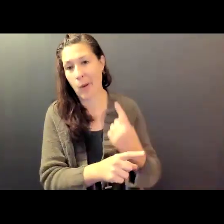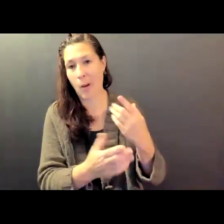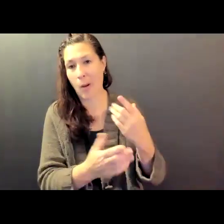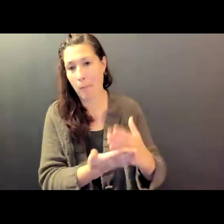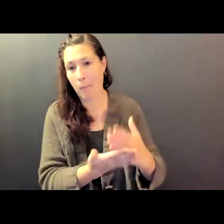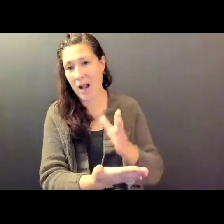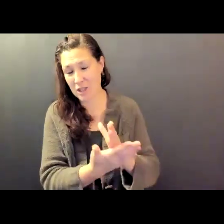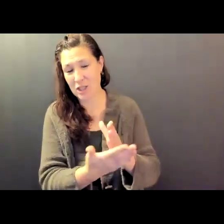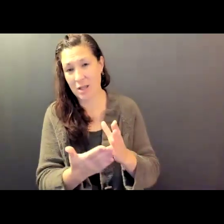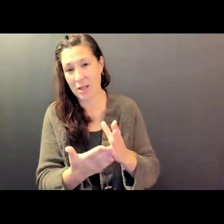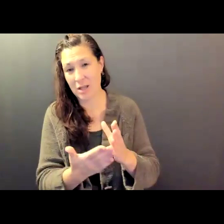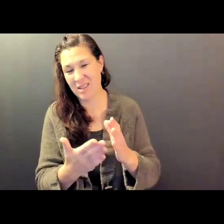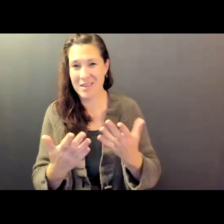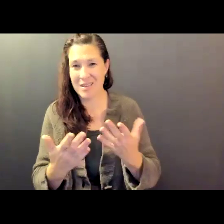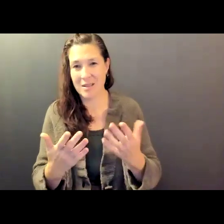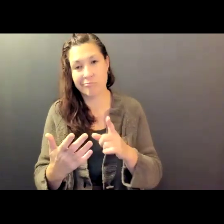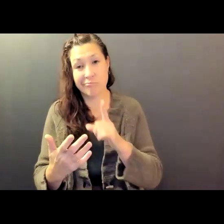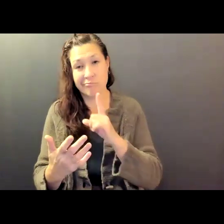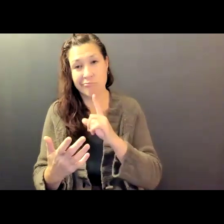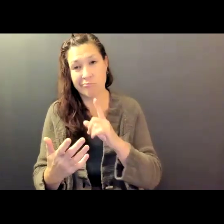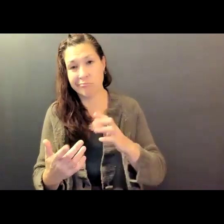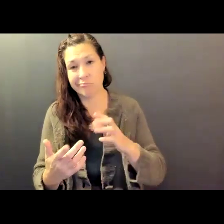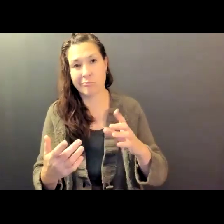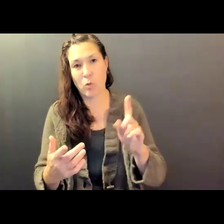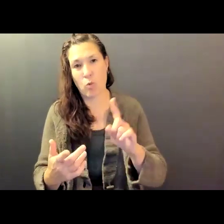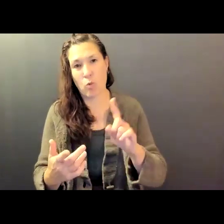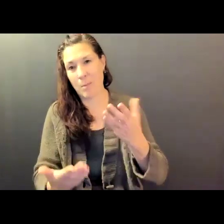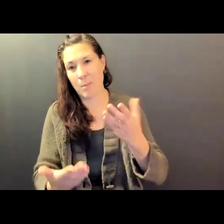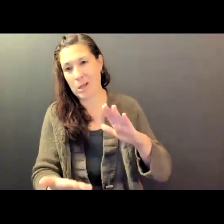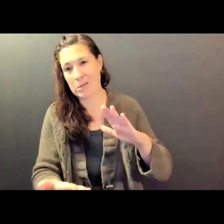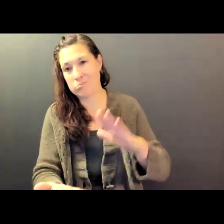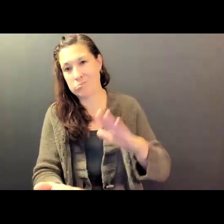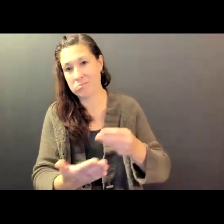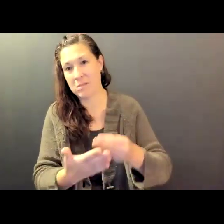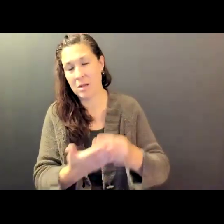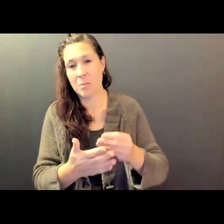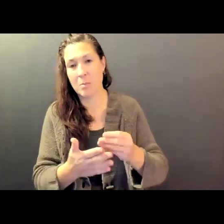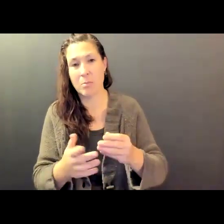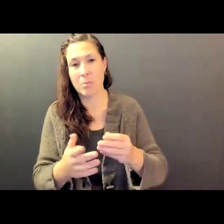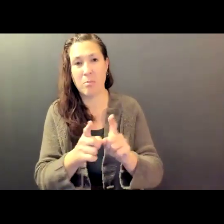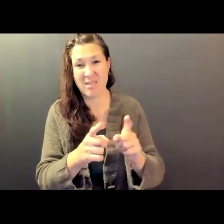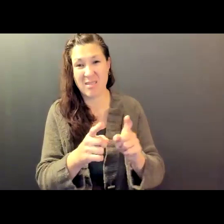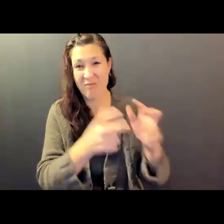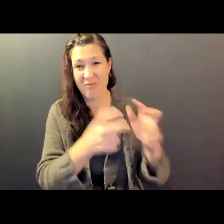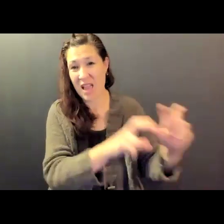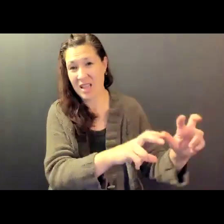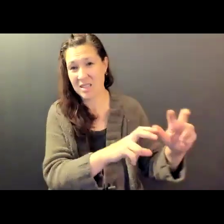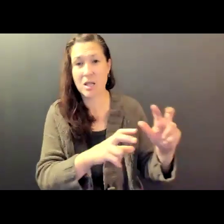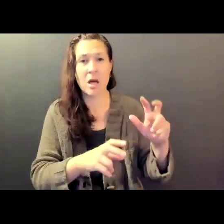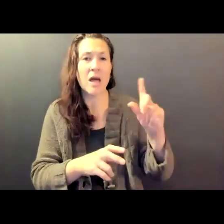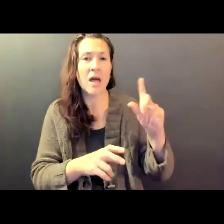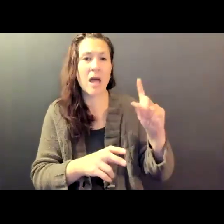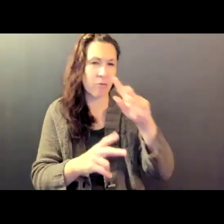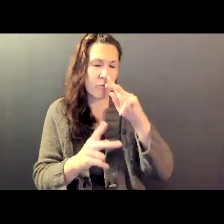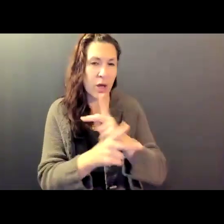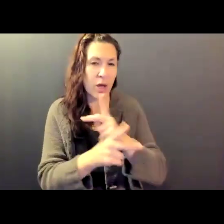invest in the significant way we're investing is by identifying efficiencies. And the superintendent was very clear when we